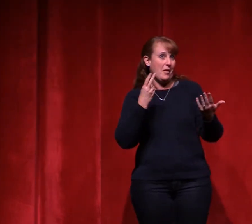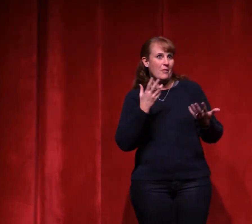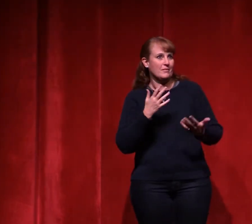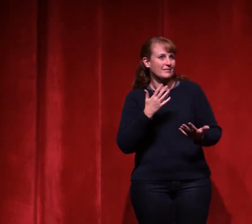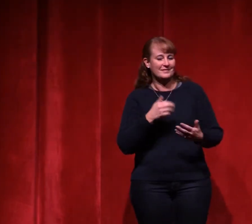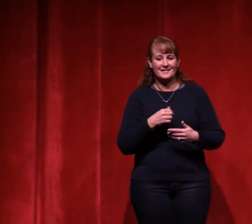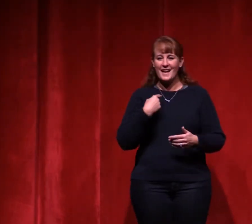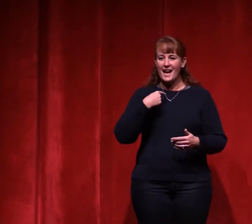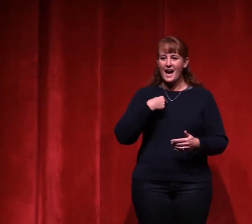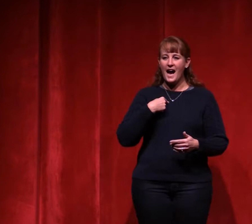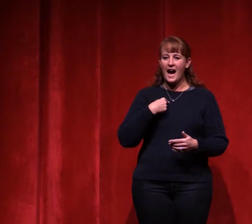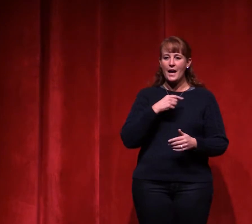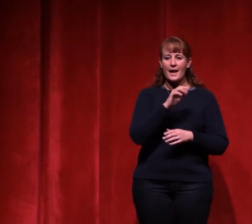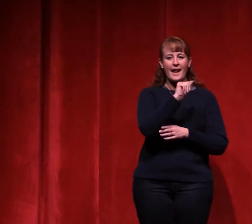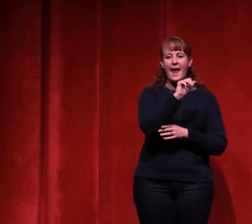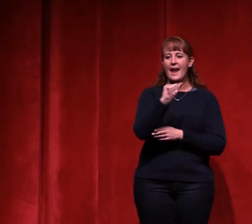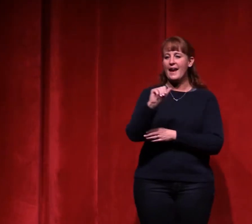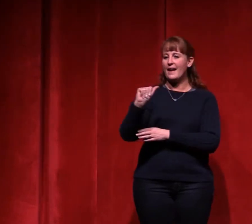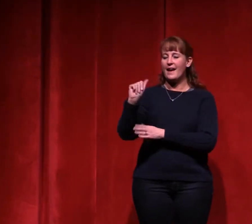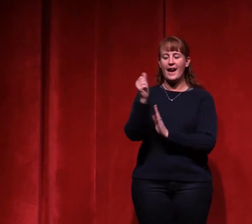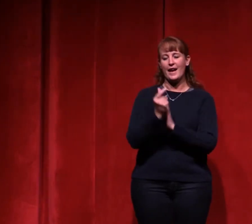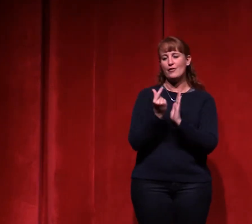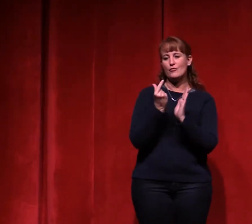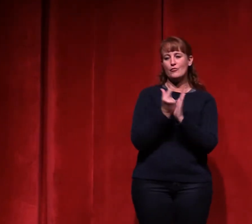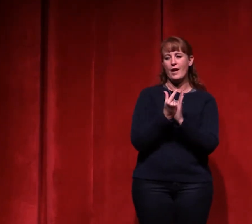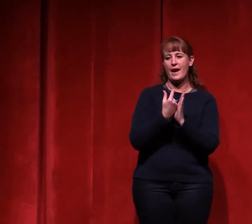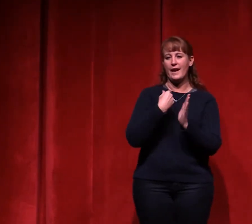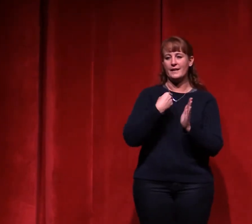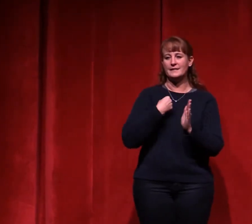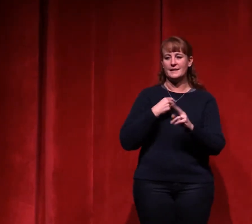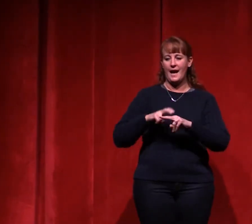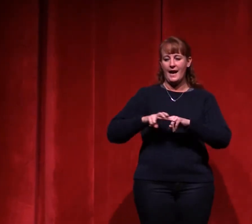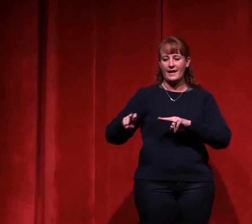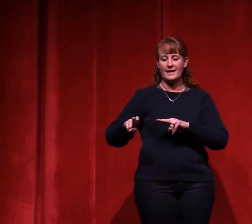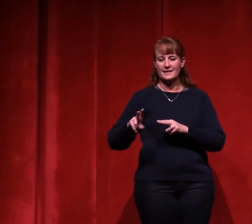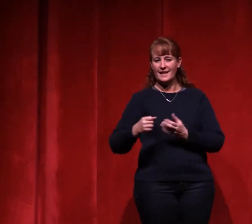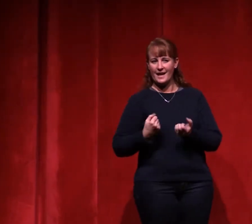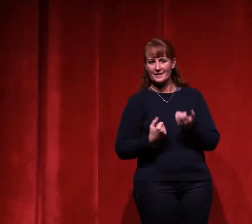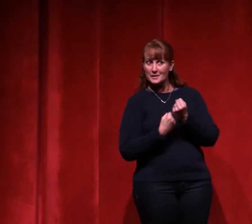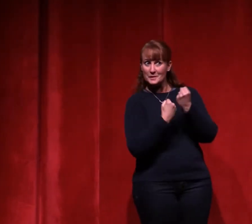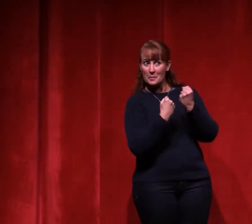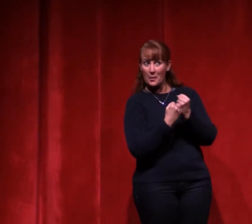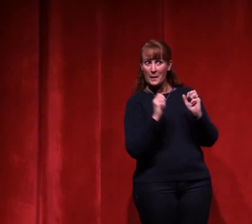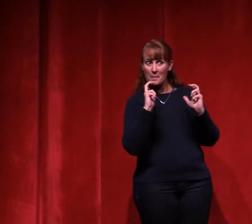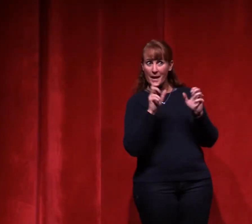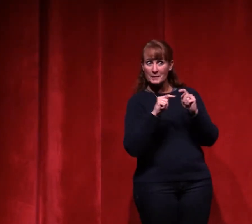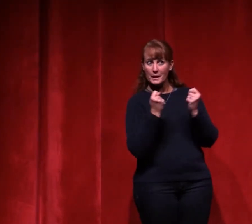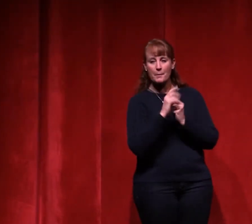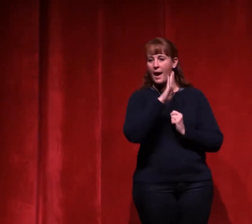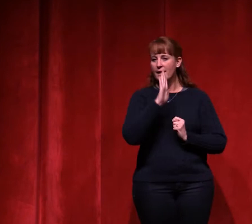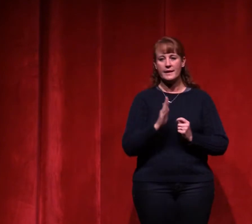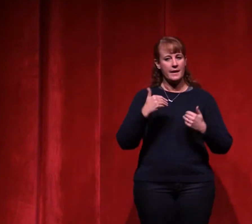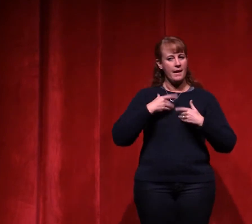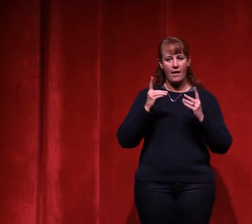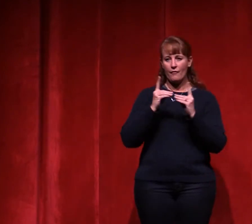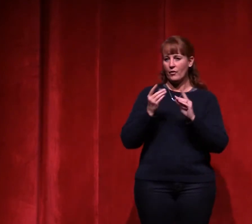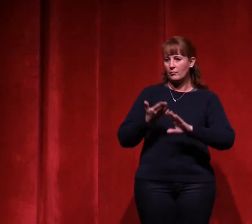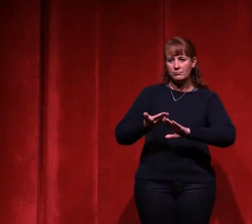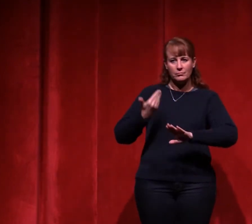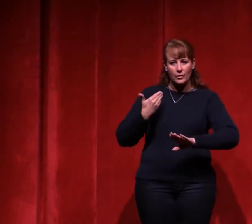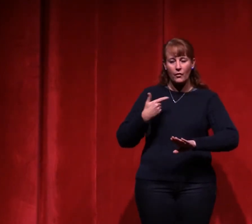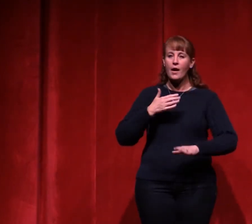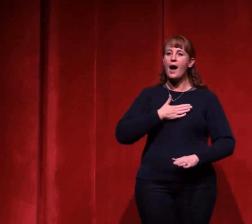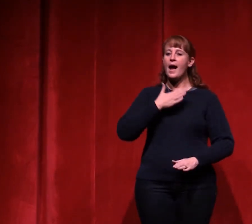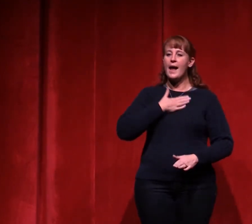I was a straight-A student. I bench-warmed for the basketball team. I'd never been on a date. I